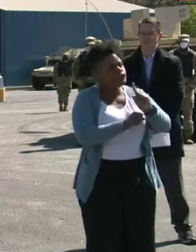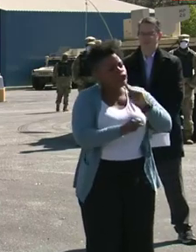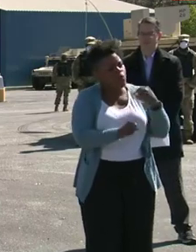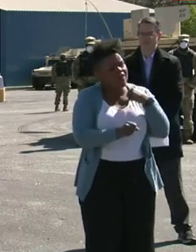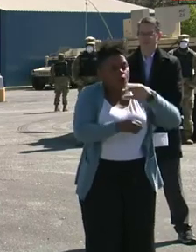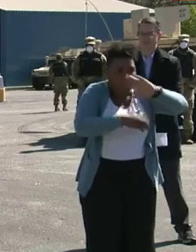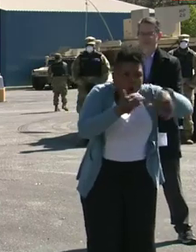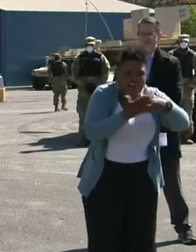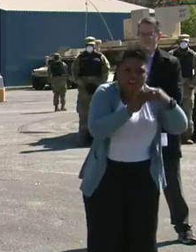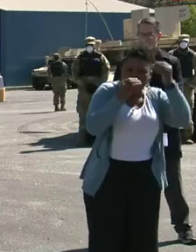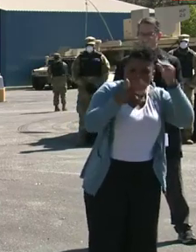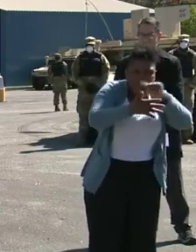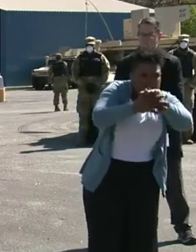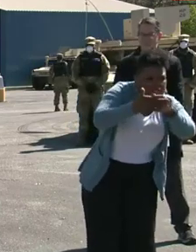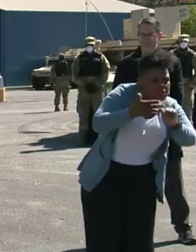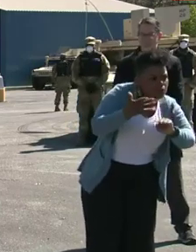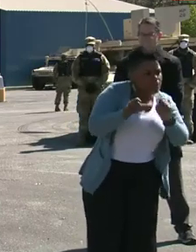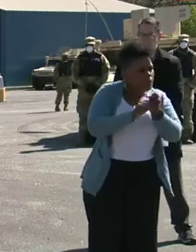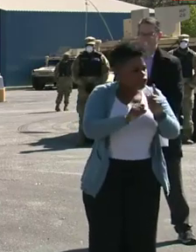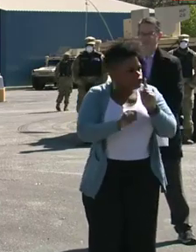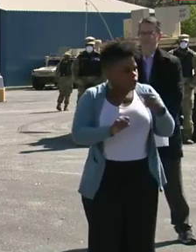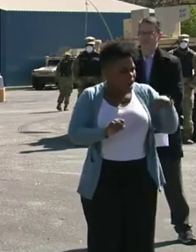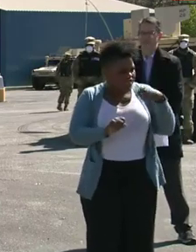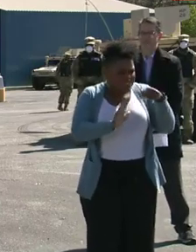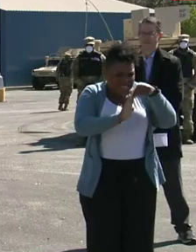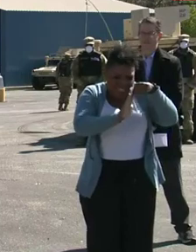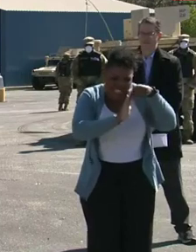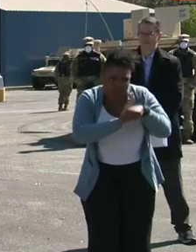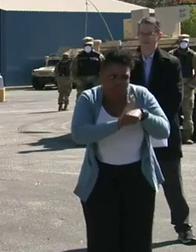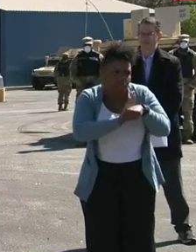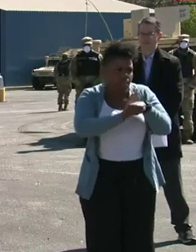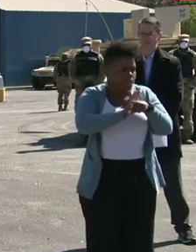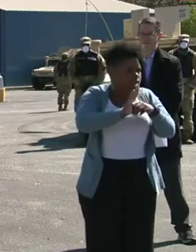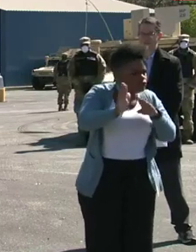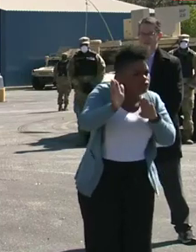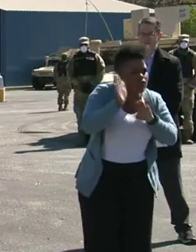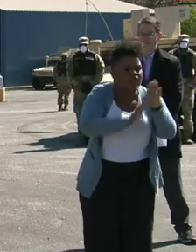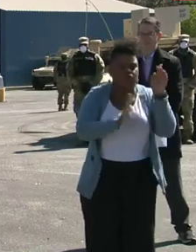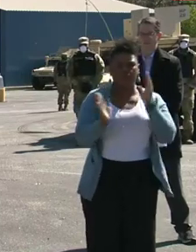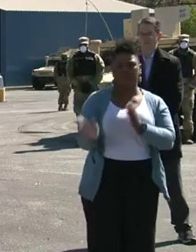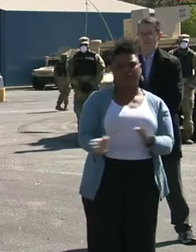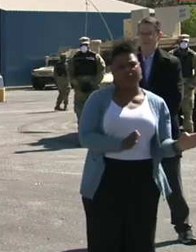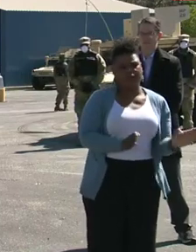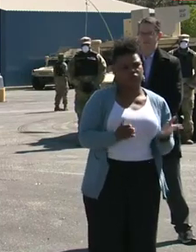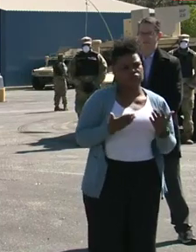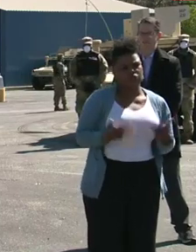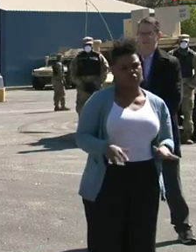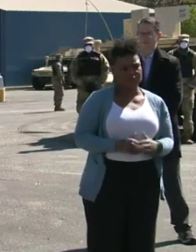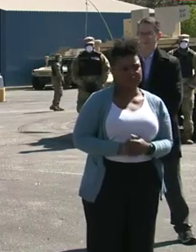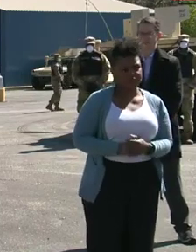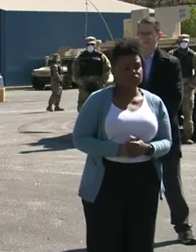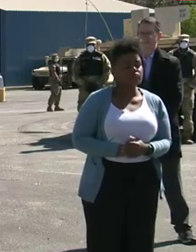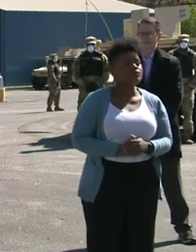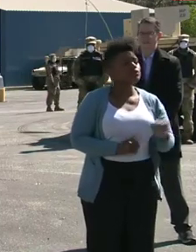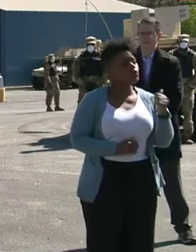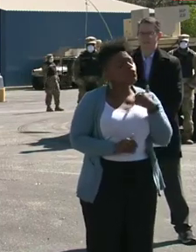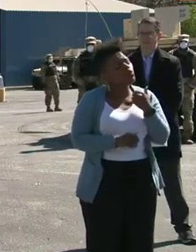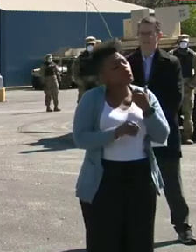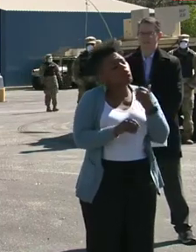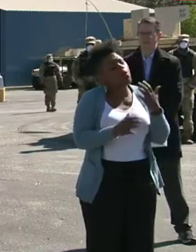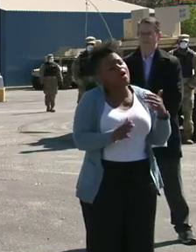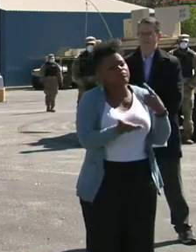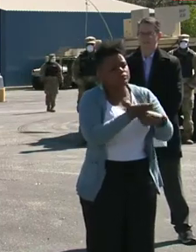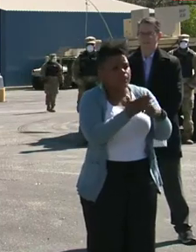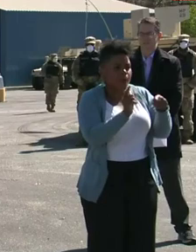surge plan. I also had a conversation with Chairman Mendelson about planning government operations in the coming weeks.